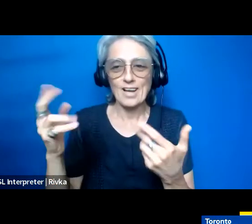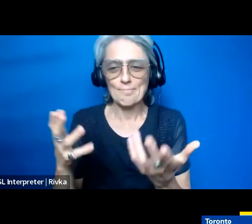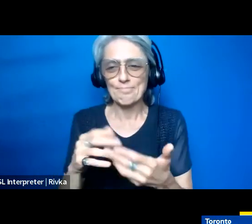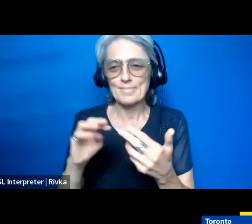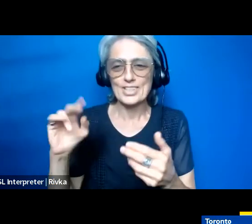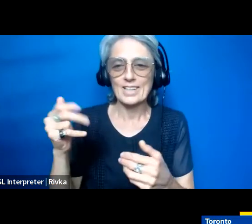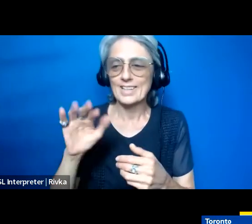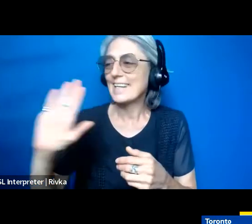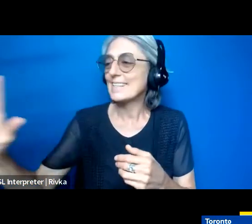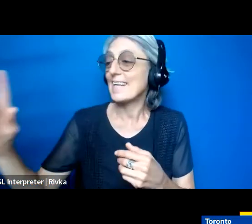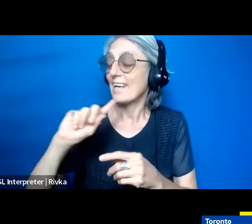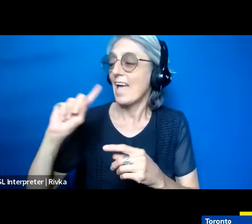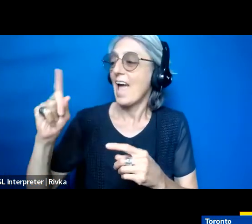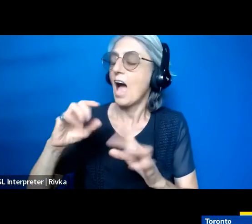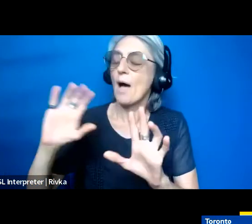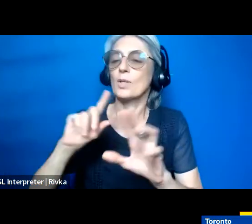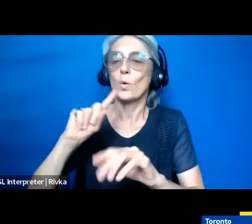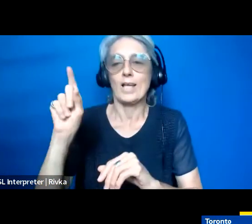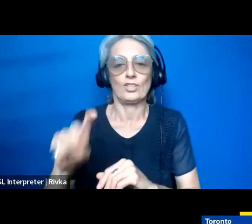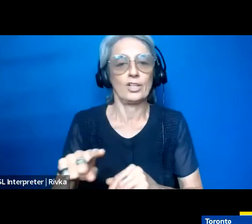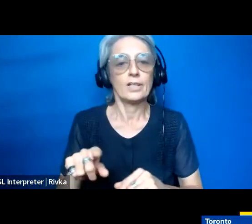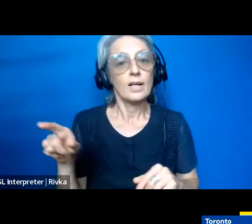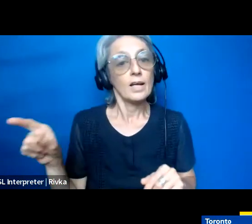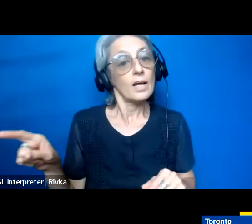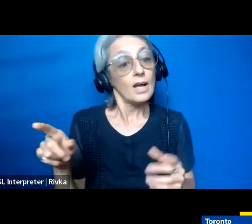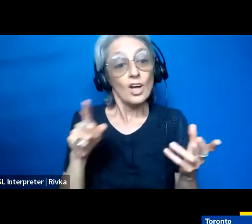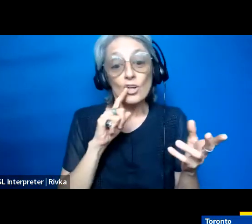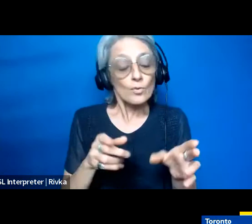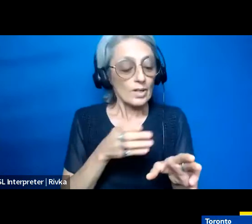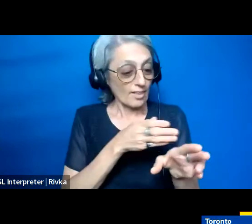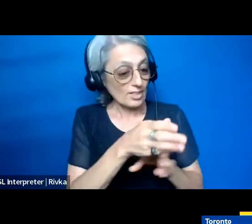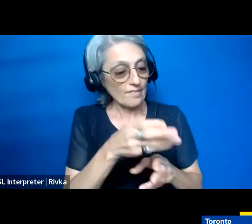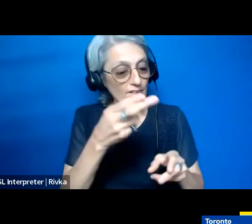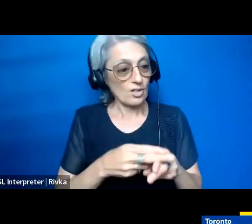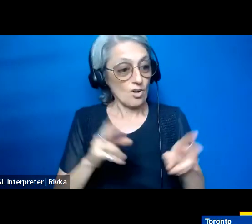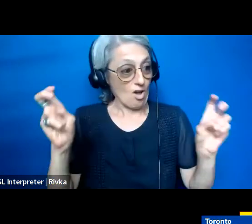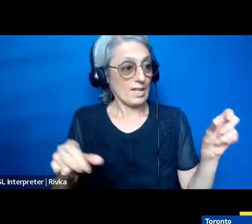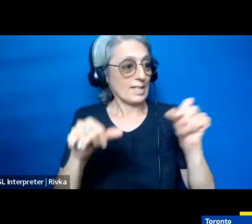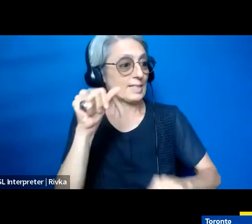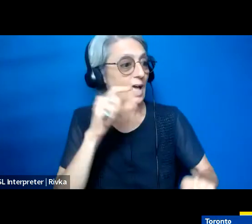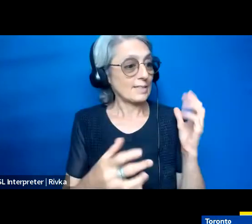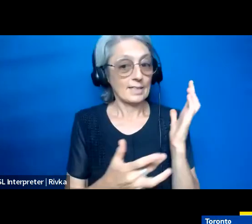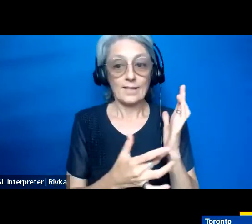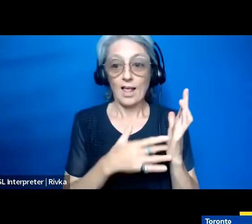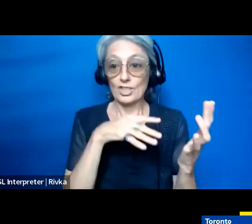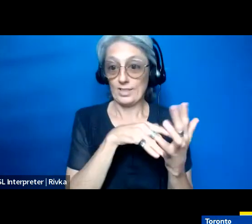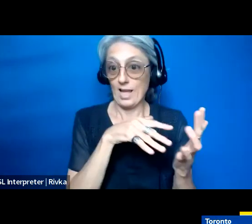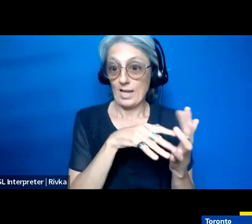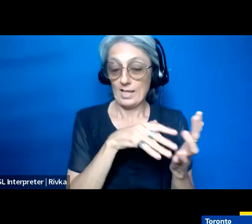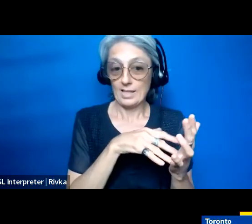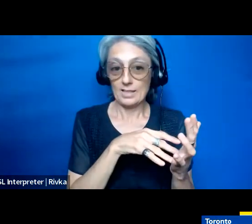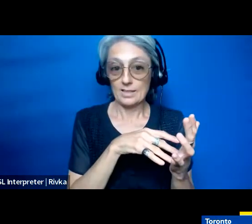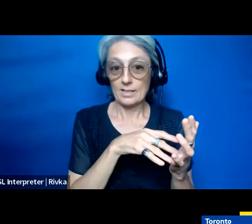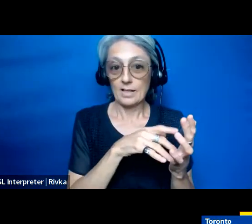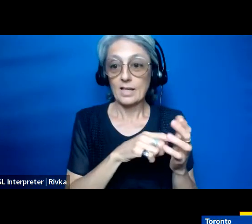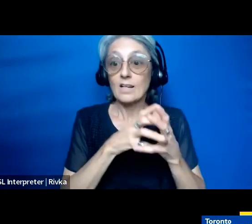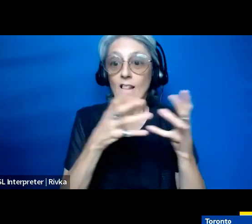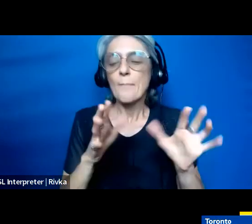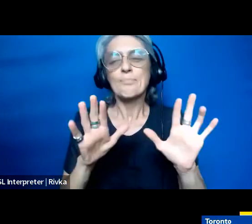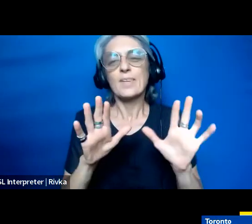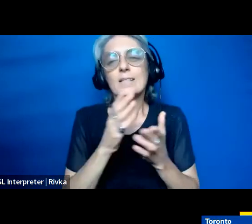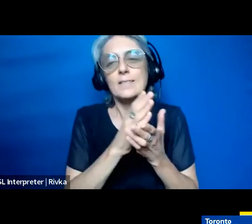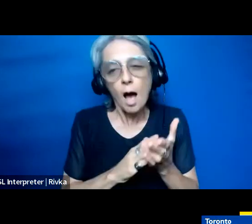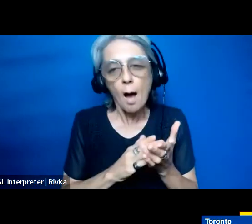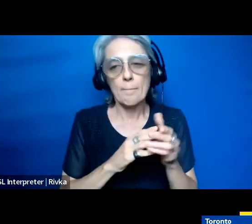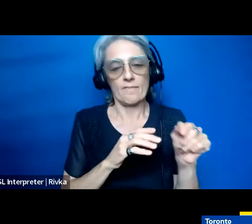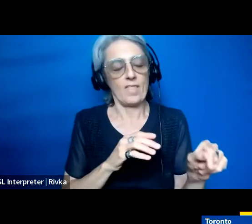Michigan's question too. There's the field of science and technology studies, which has done a lot of this and has done some of this, but not